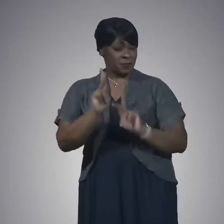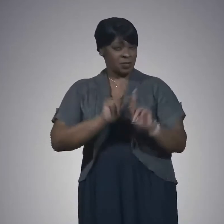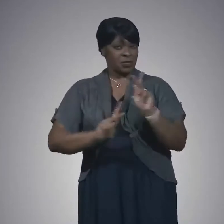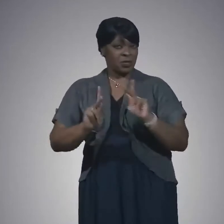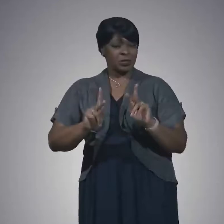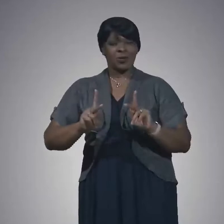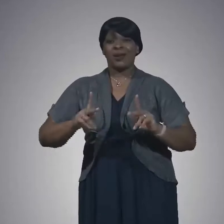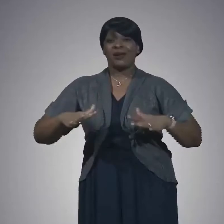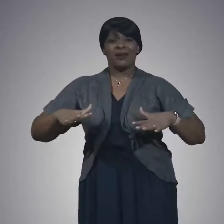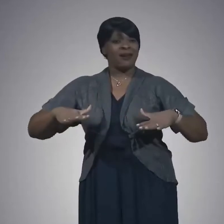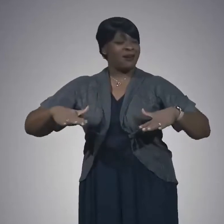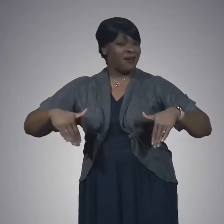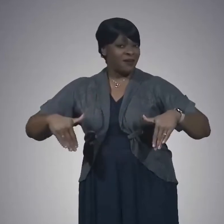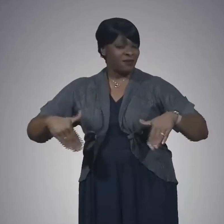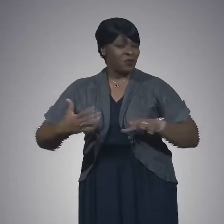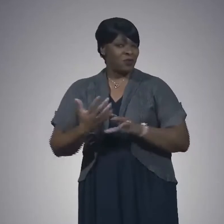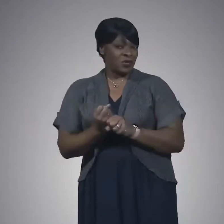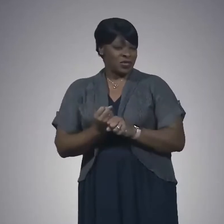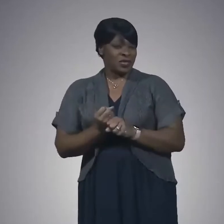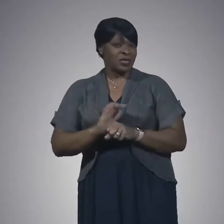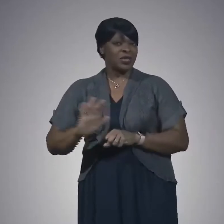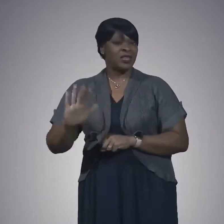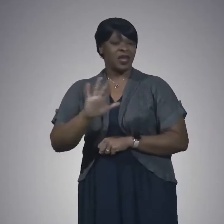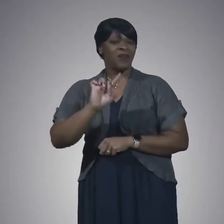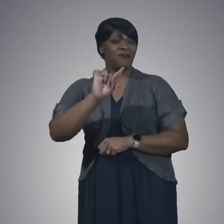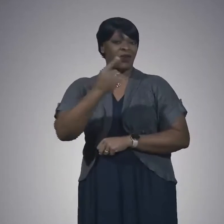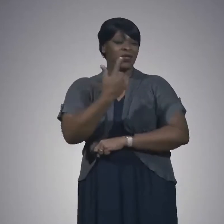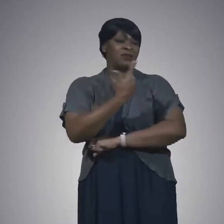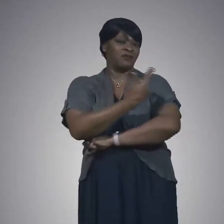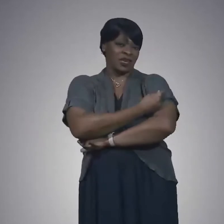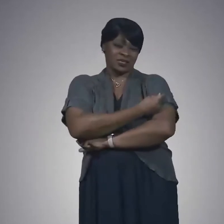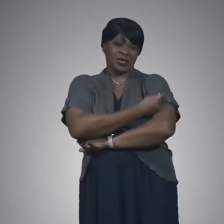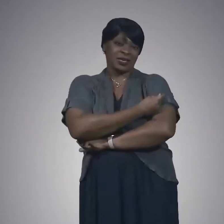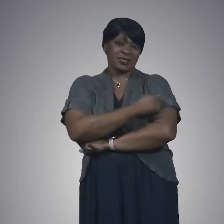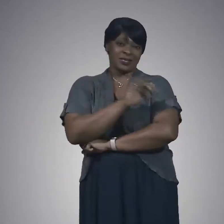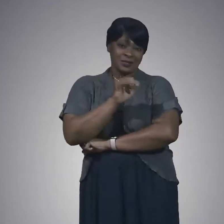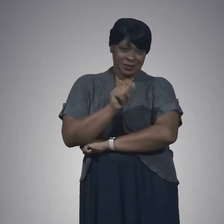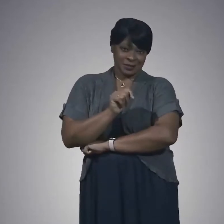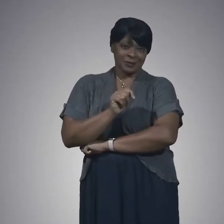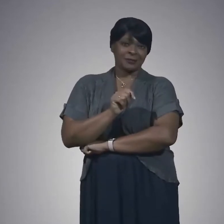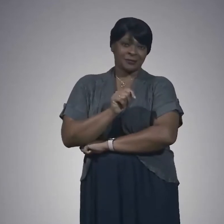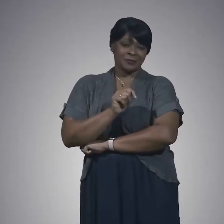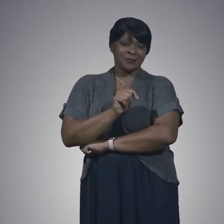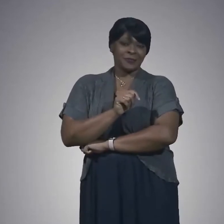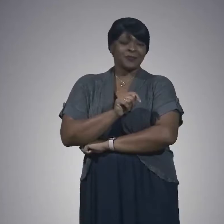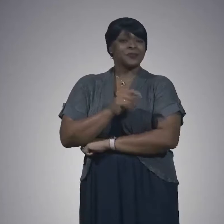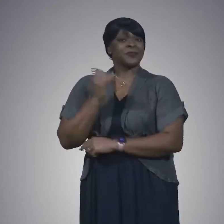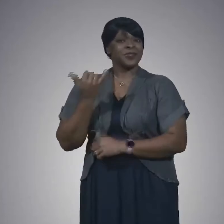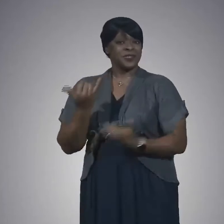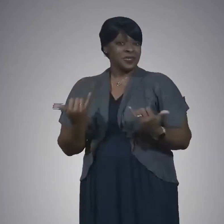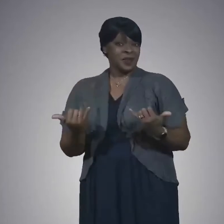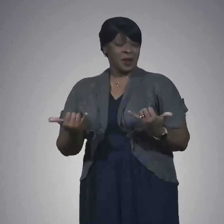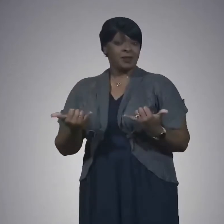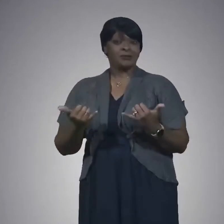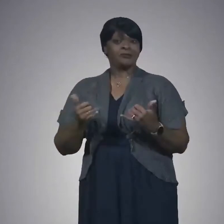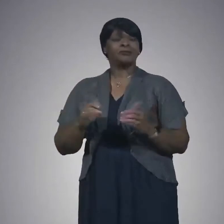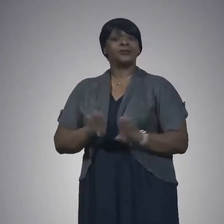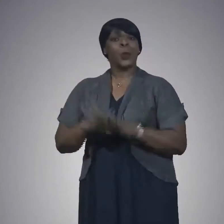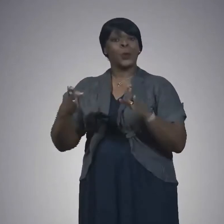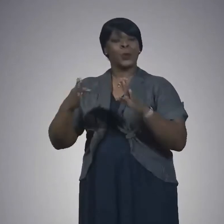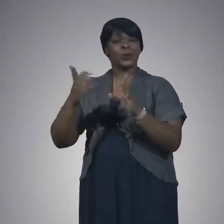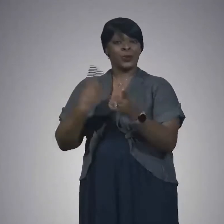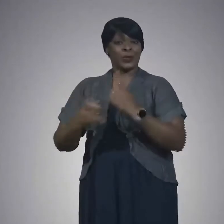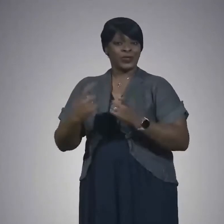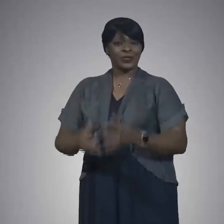who have not yet received their first dose of vaccine. And with that, I will start off